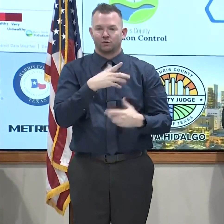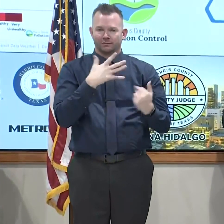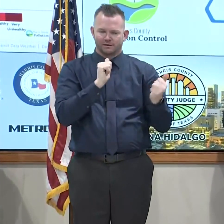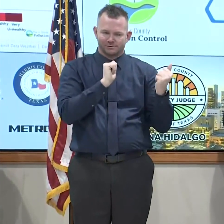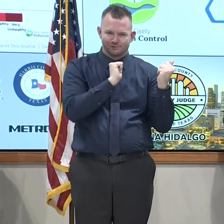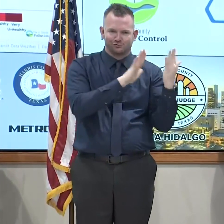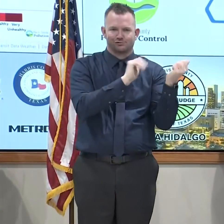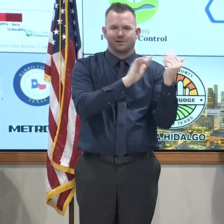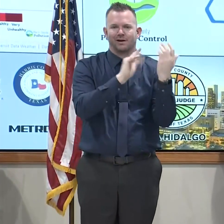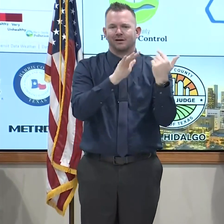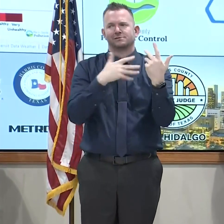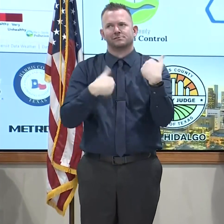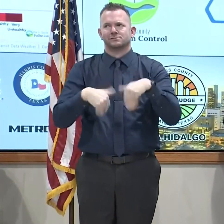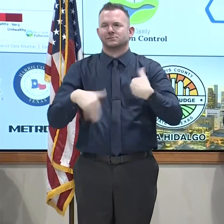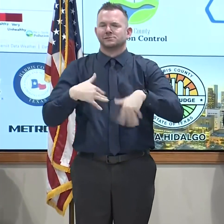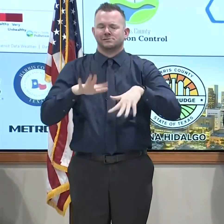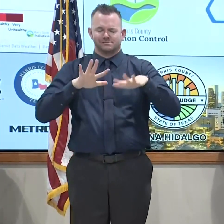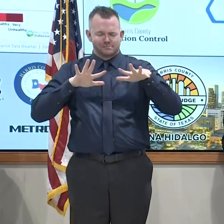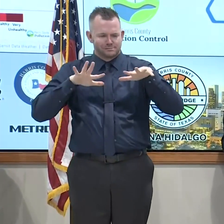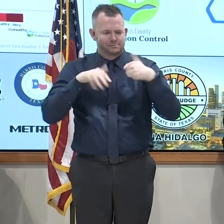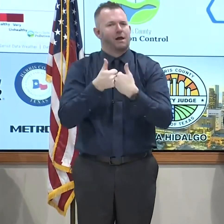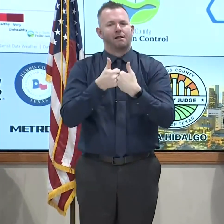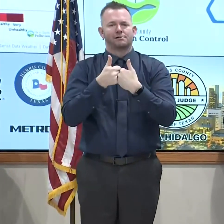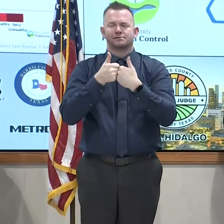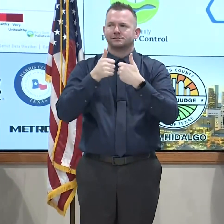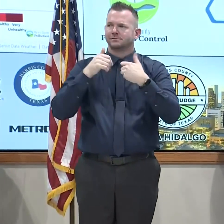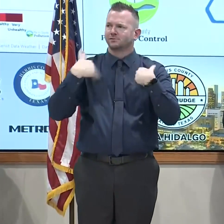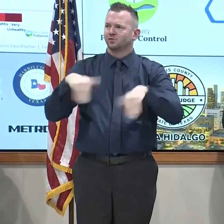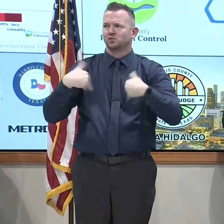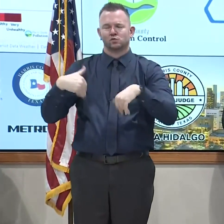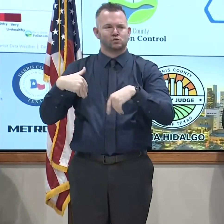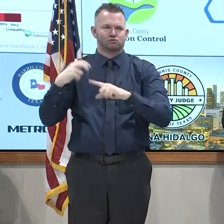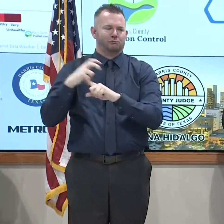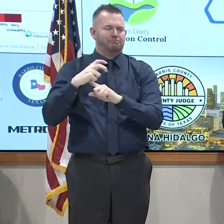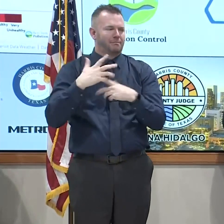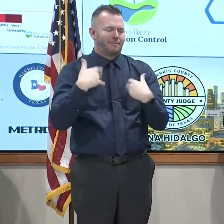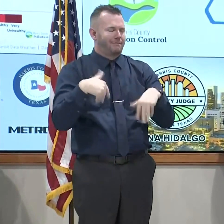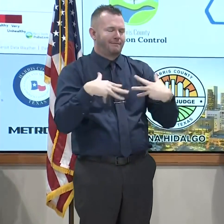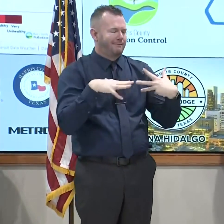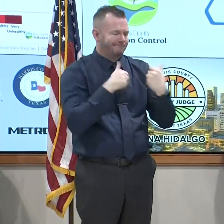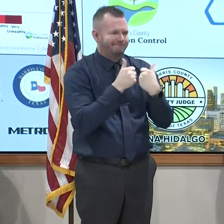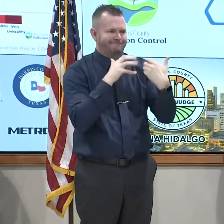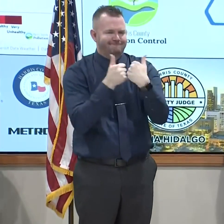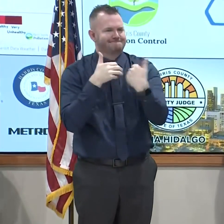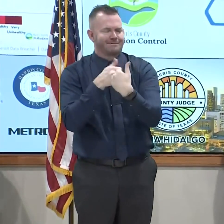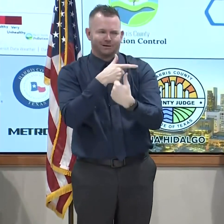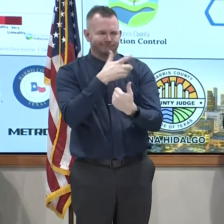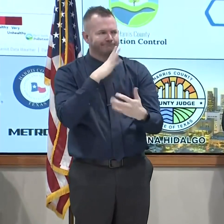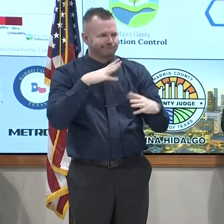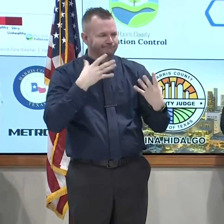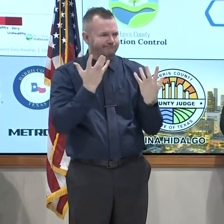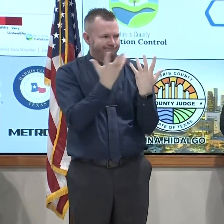challenges. You're doing a phenomenal job, and we're very, very proud. And instead